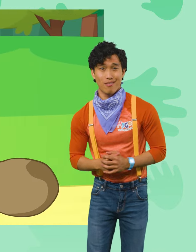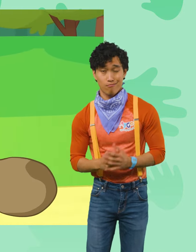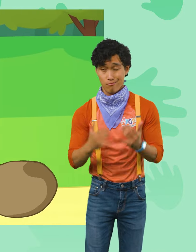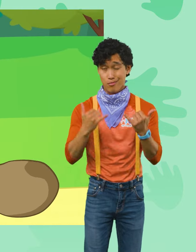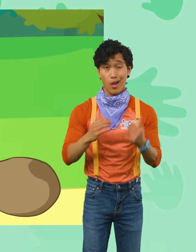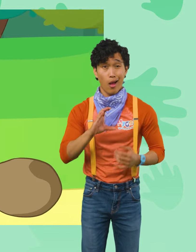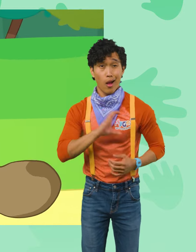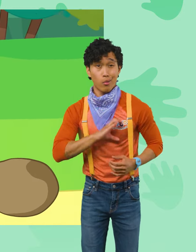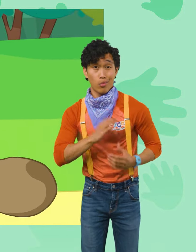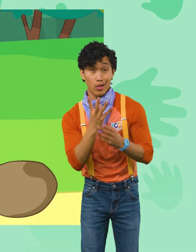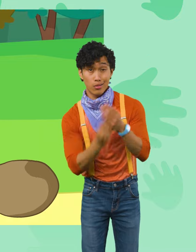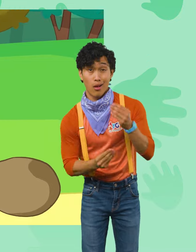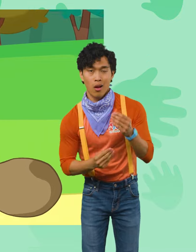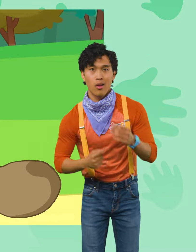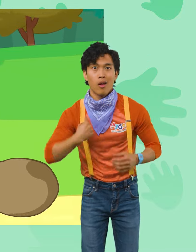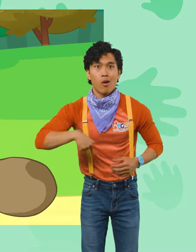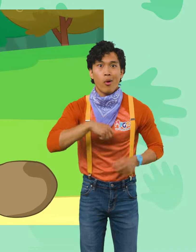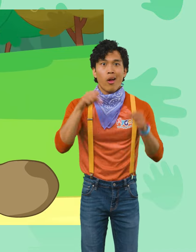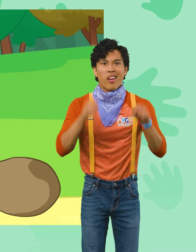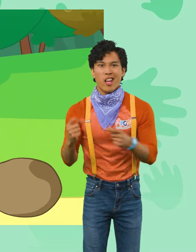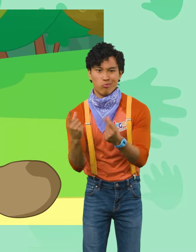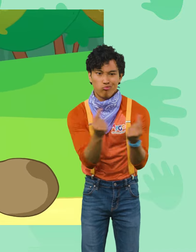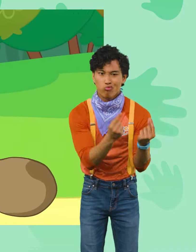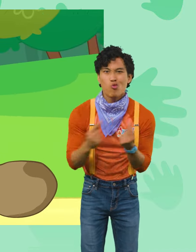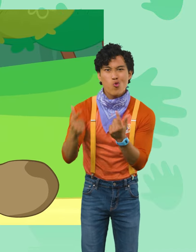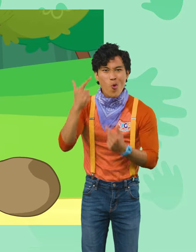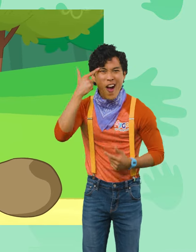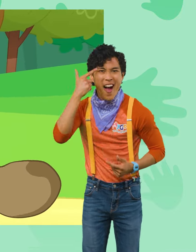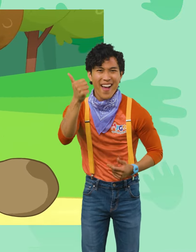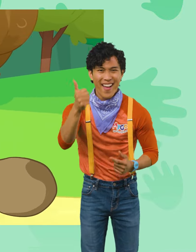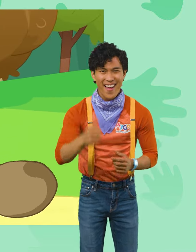With Peter Freeze gone, we can do anything, Yorn.